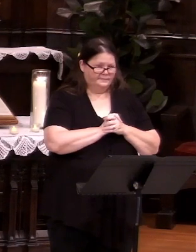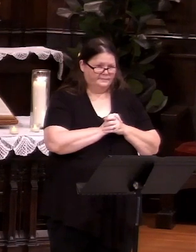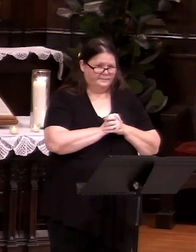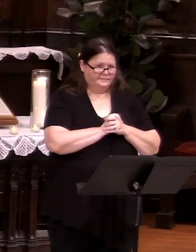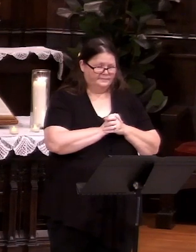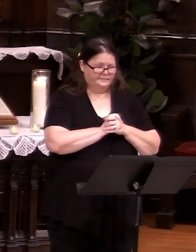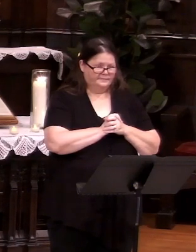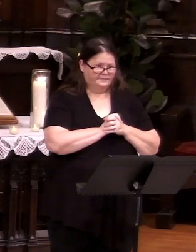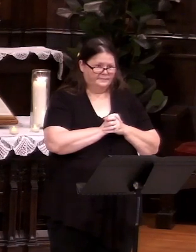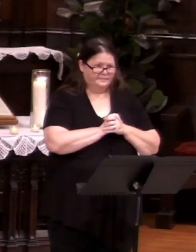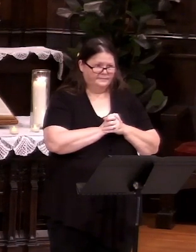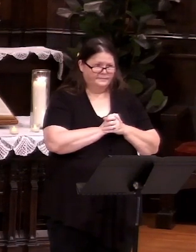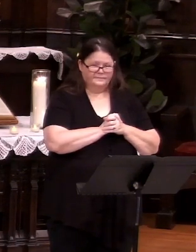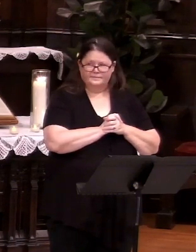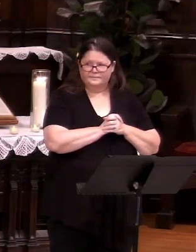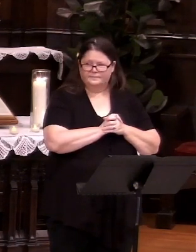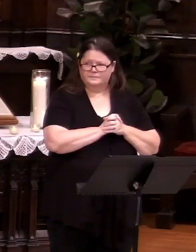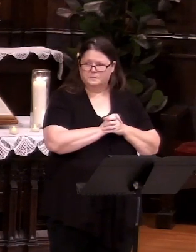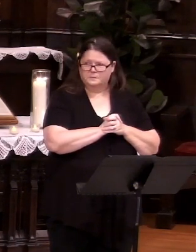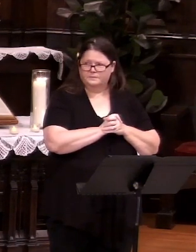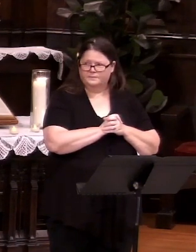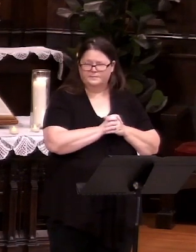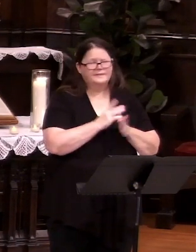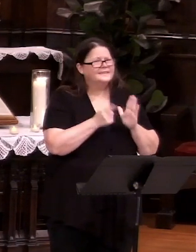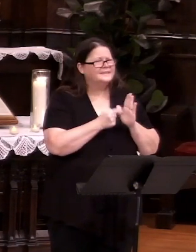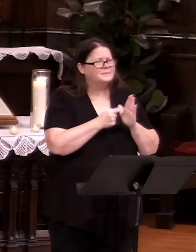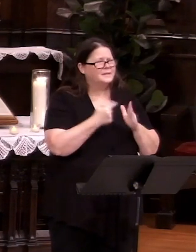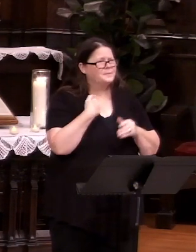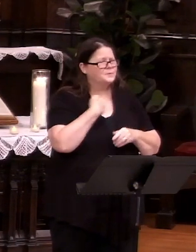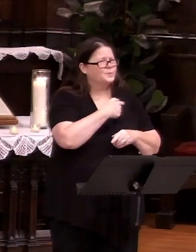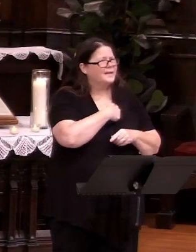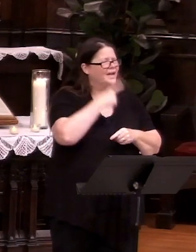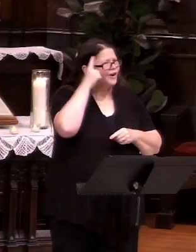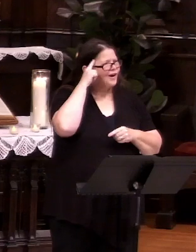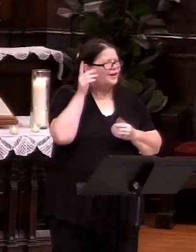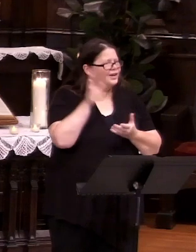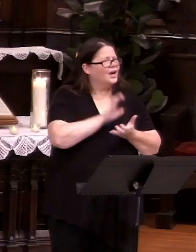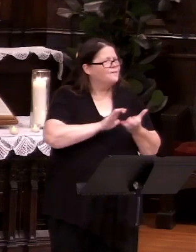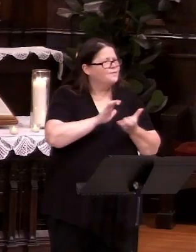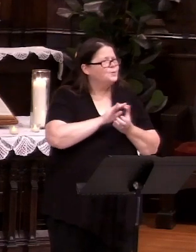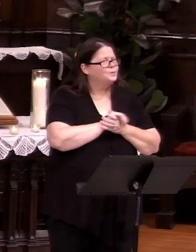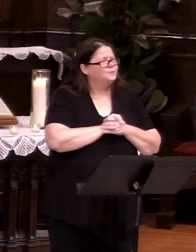God, sometimes we are so confused.